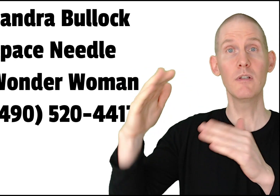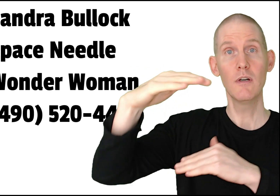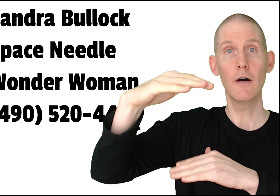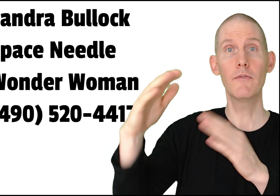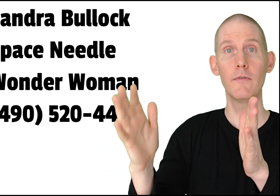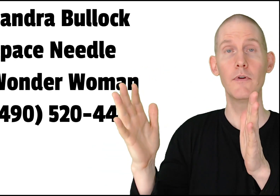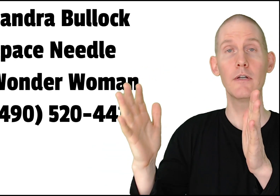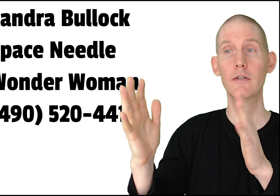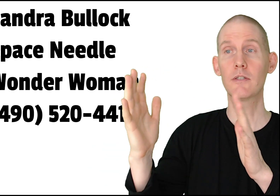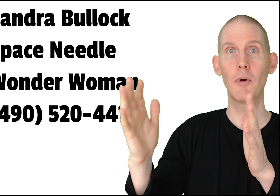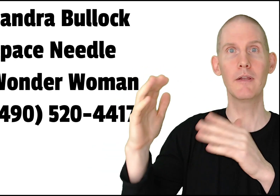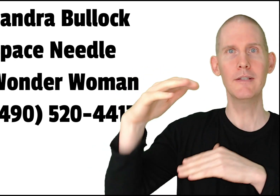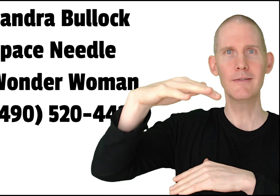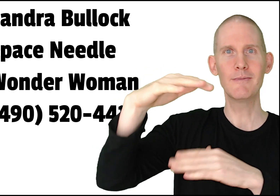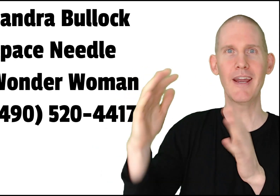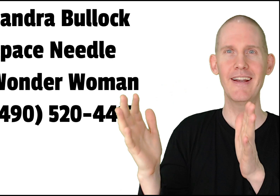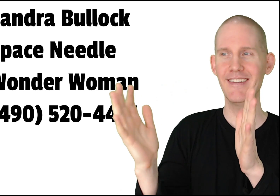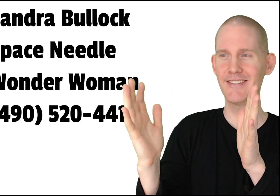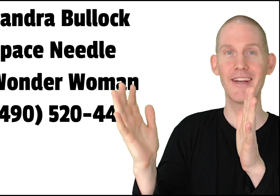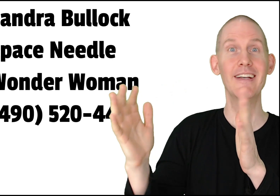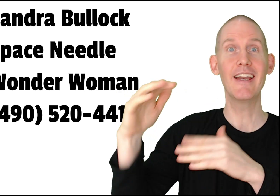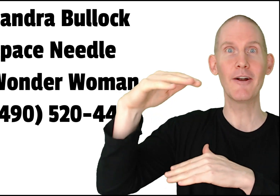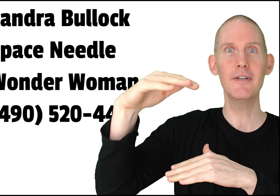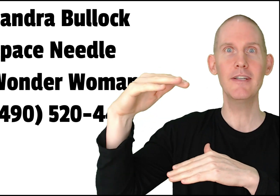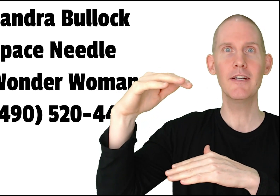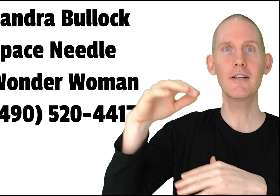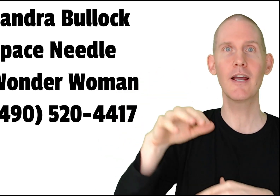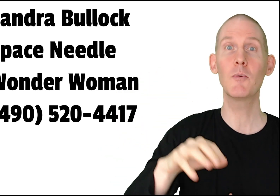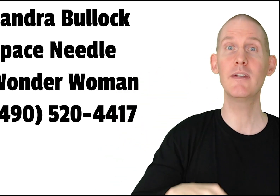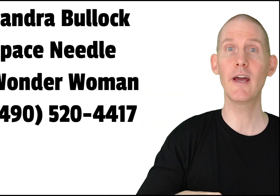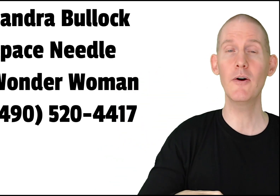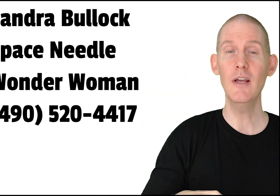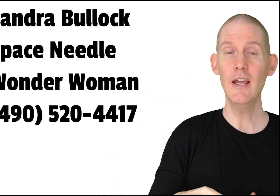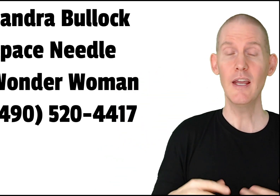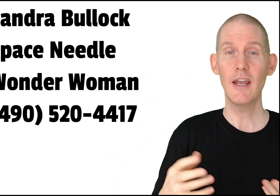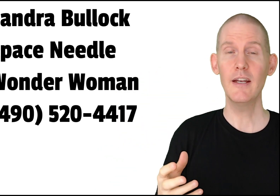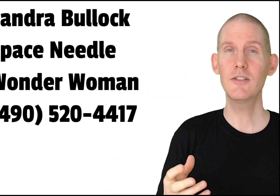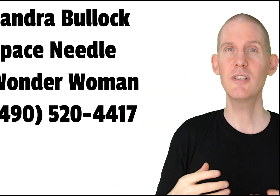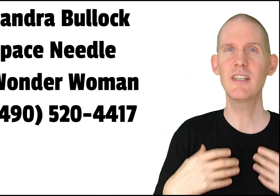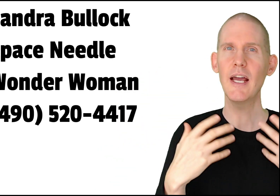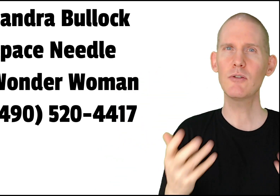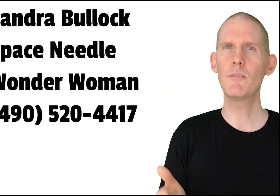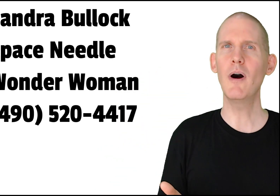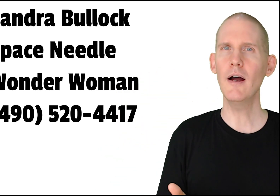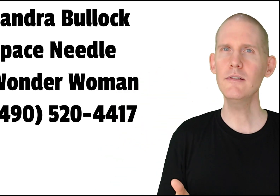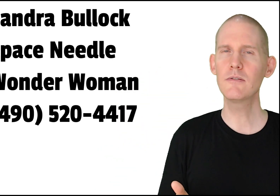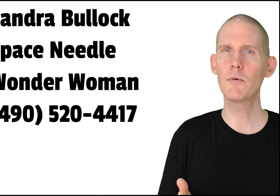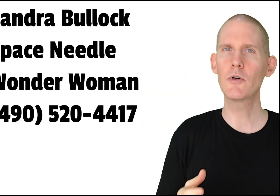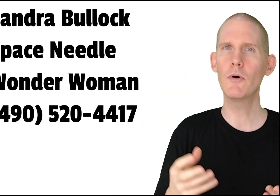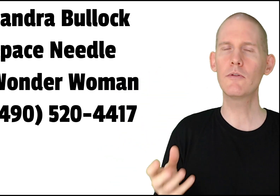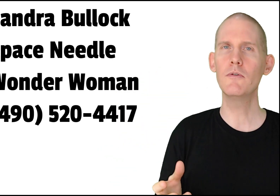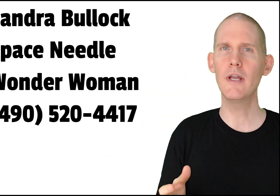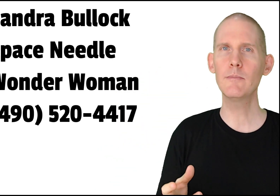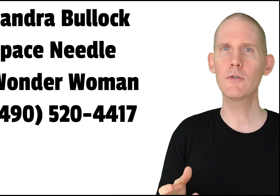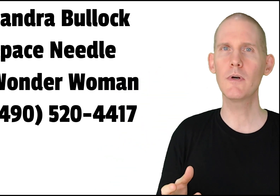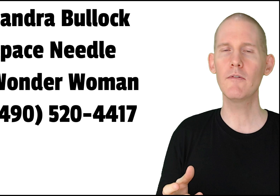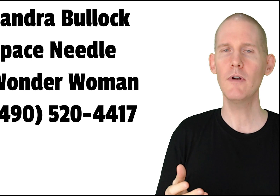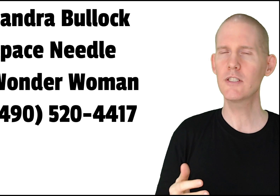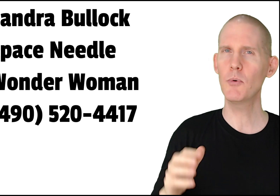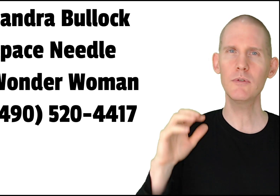of the finger spelling signing area here. It kind of went down. And it's just a natural pause when we're going through names or whatever. I suppose if you